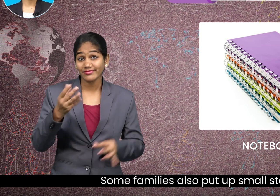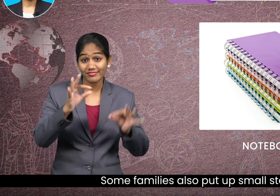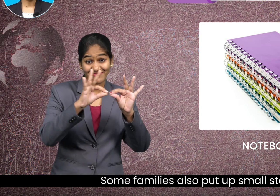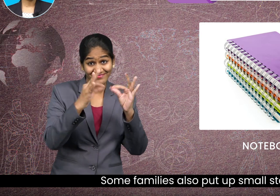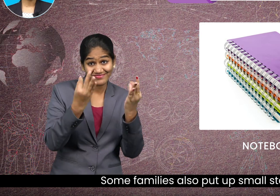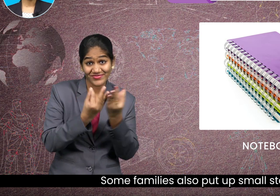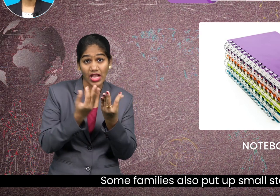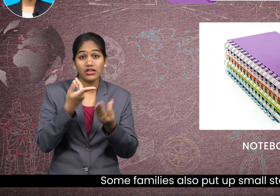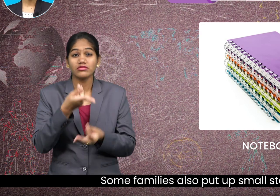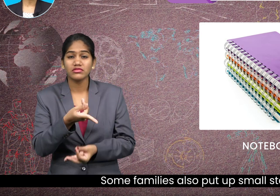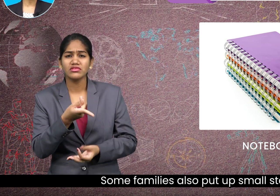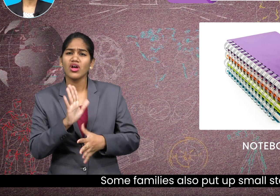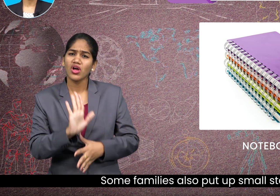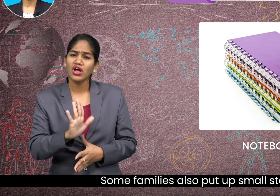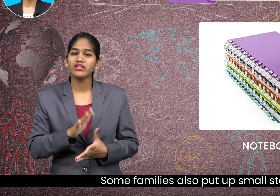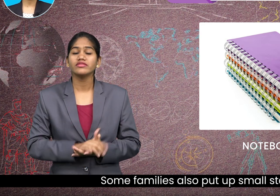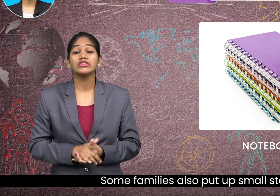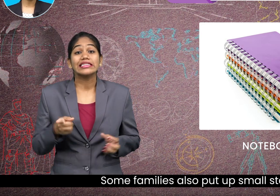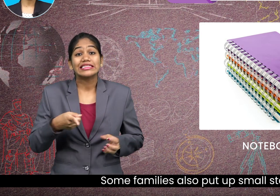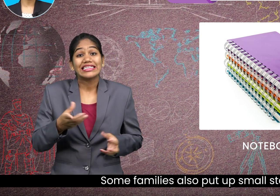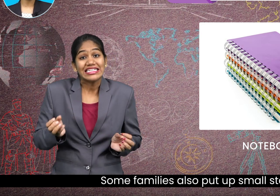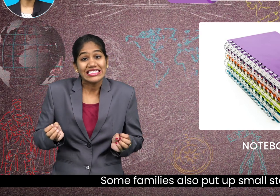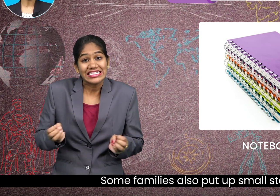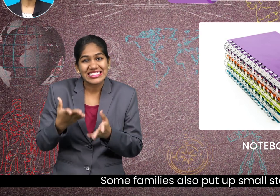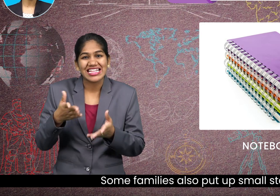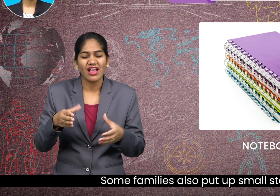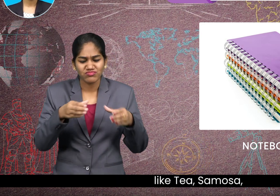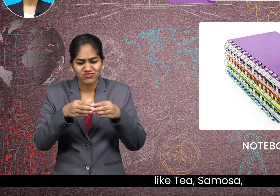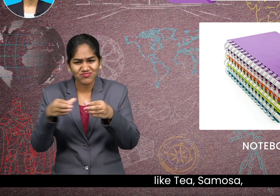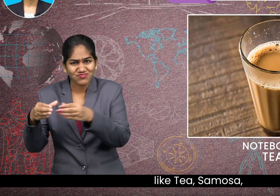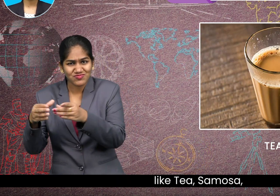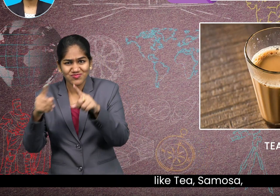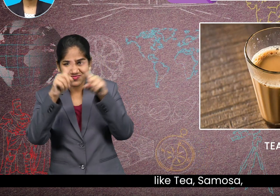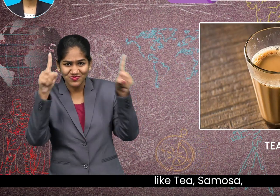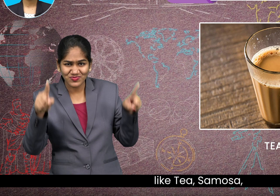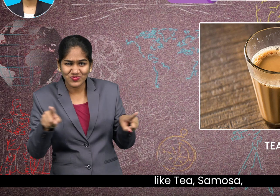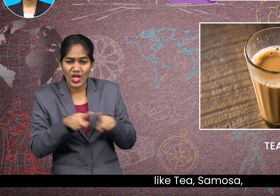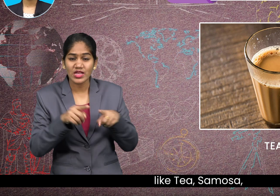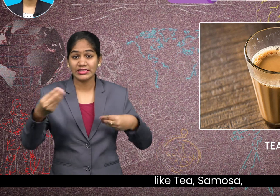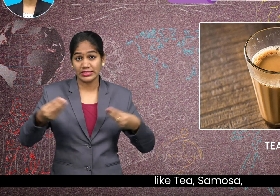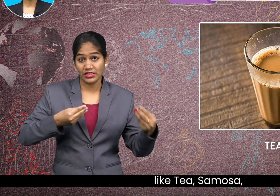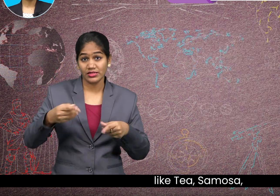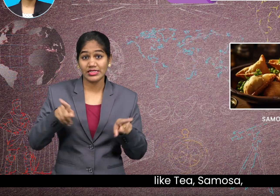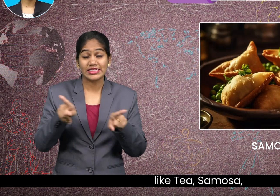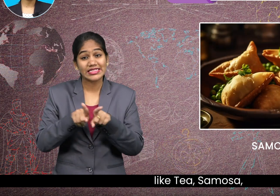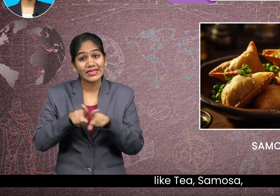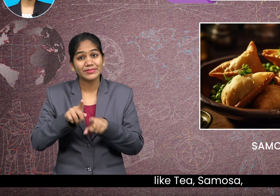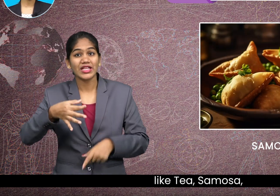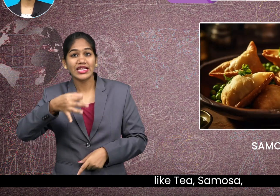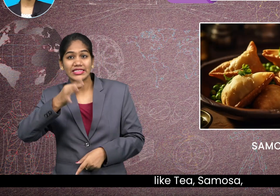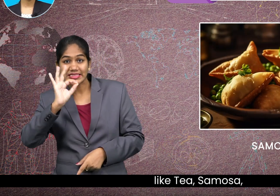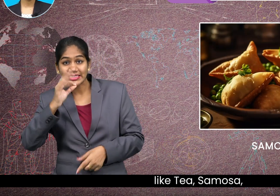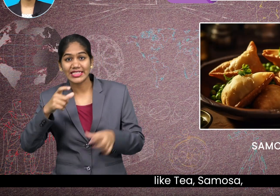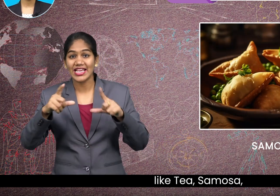Some families also put up small stalls like tea, samosa,